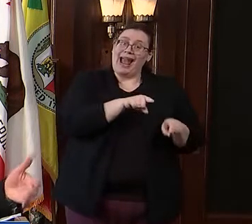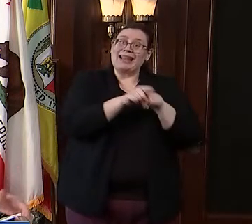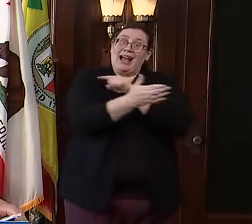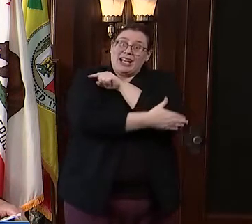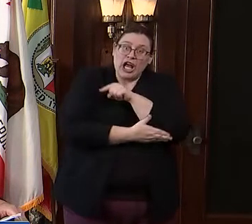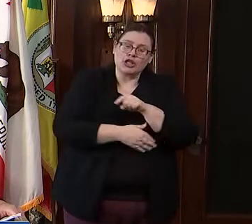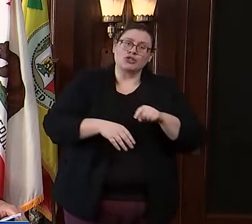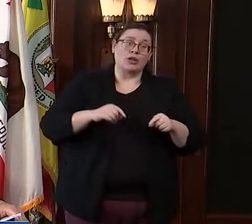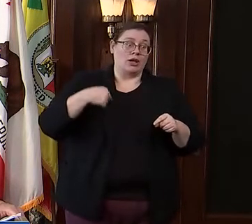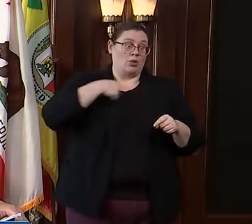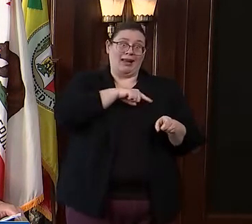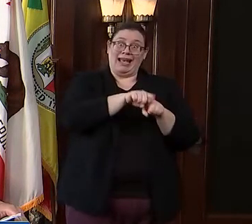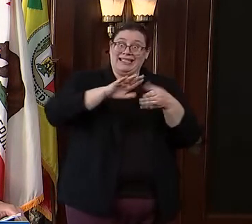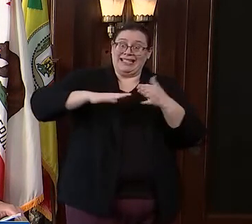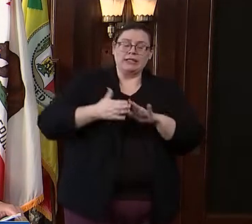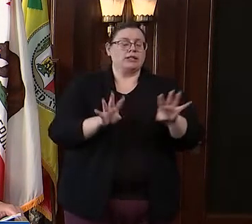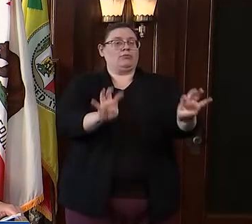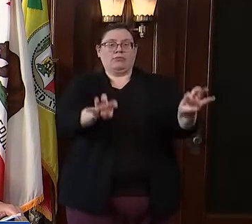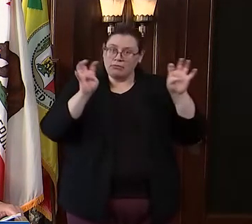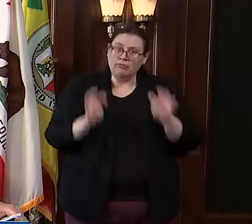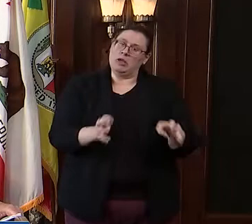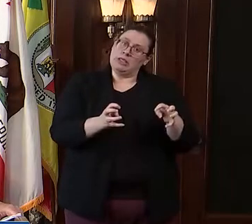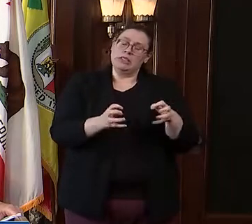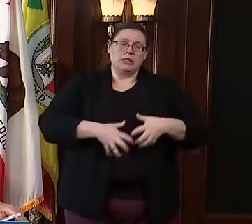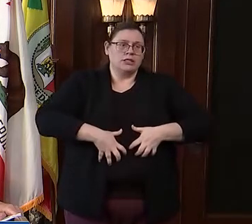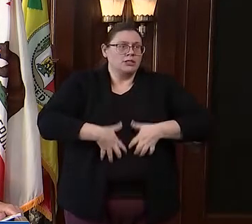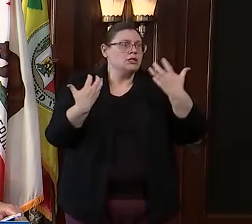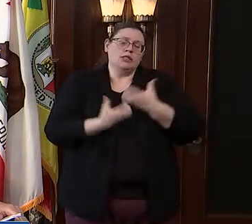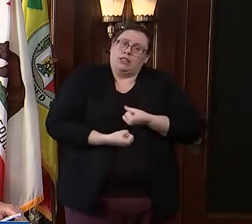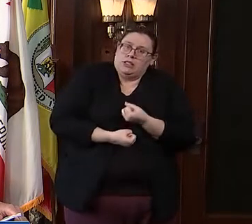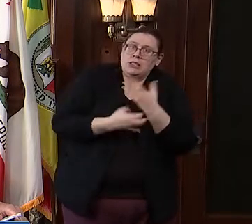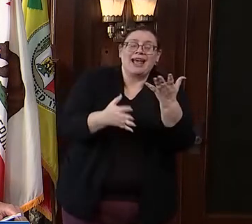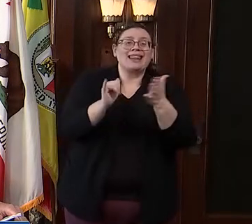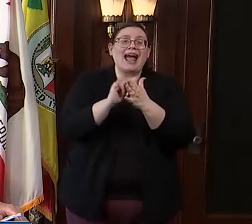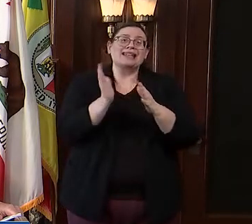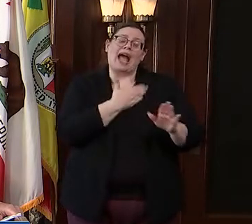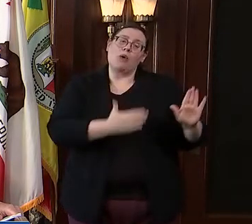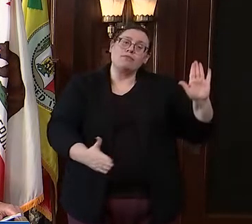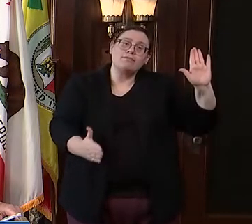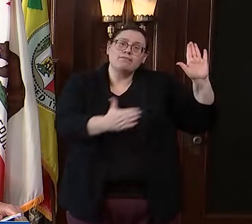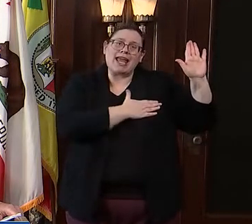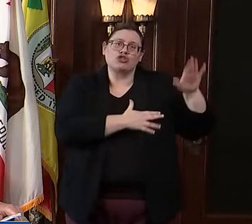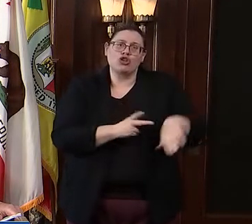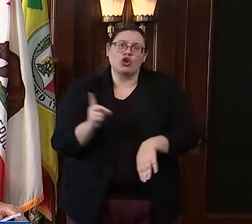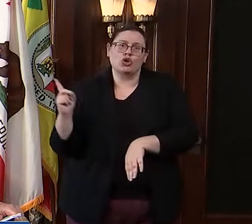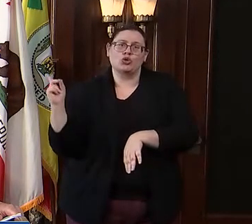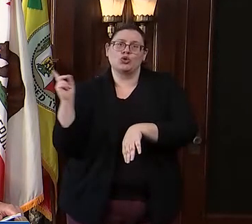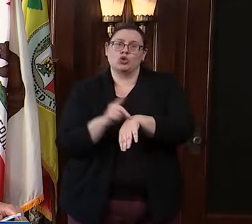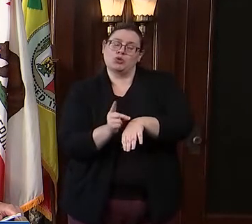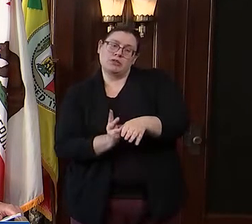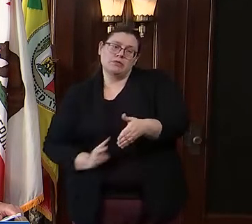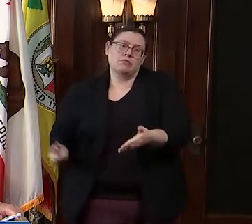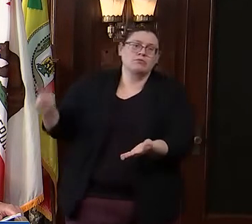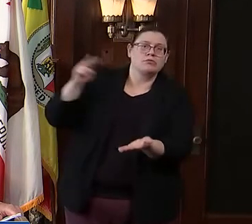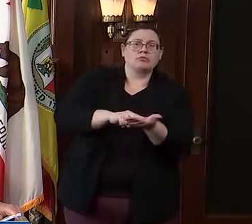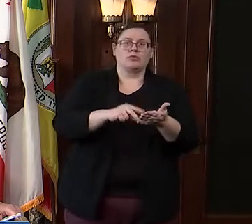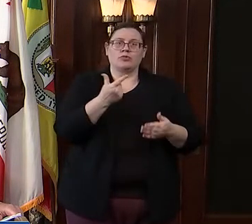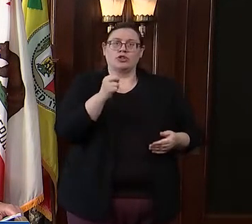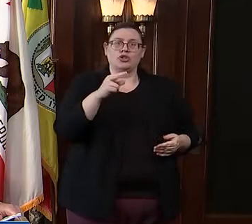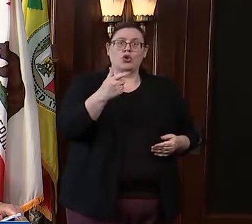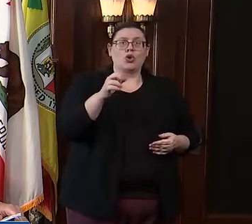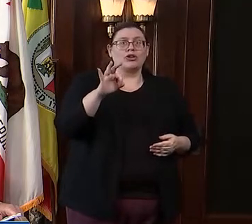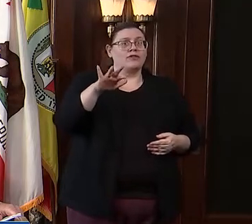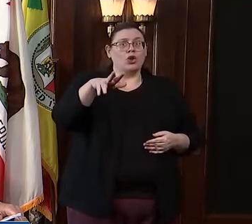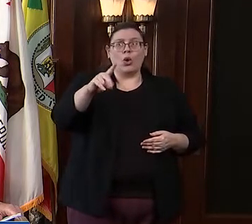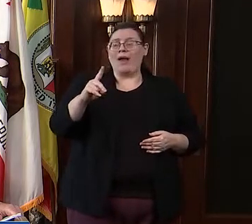certainly as a city, to voice our outrage. It's our patriotic duty to not only stand up for George Floyd, but for everybody